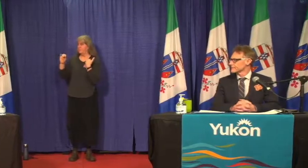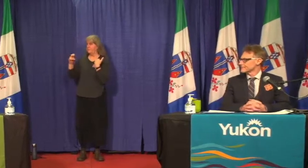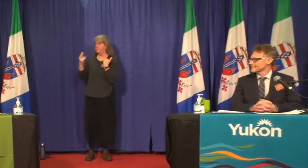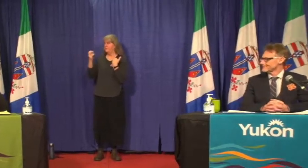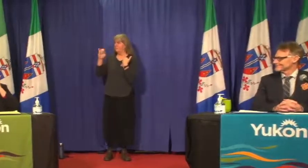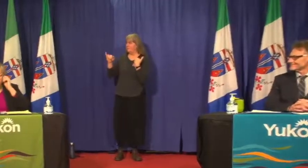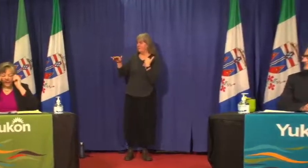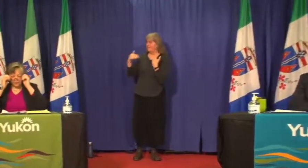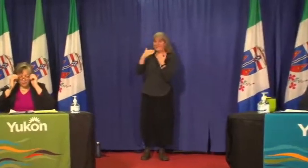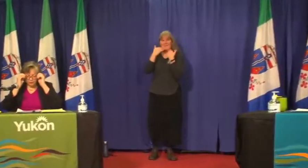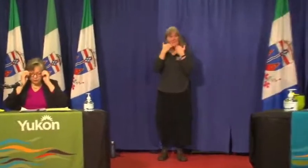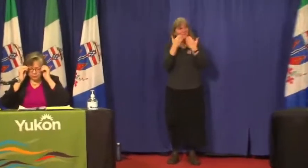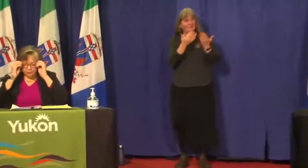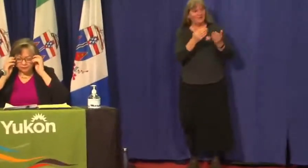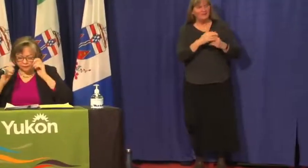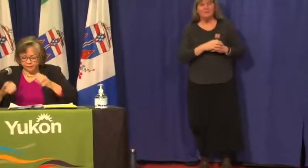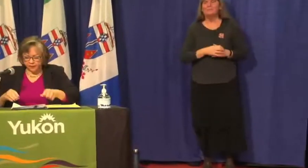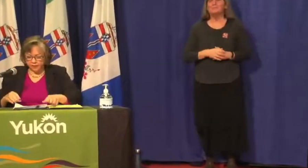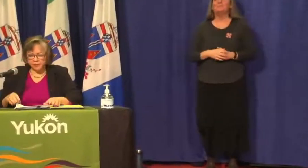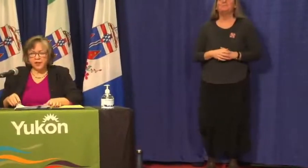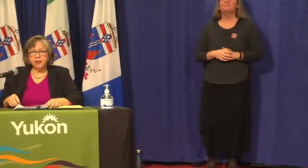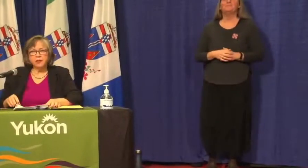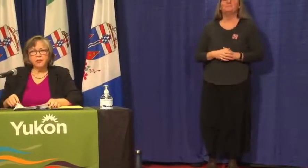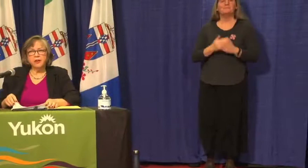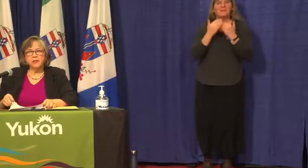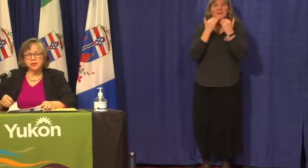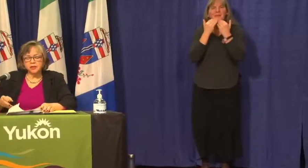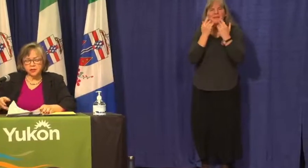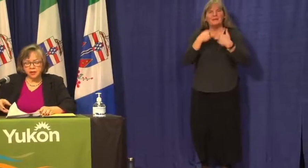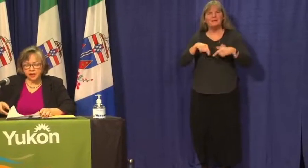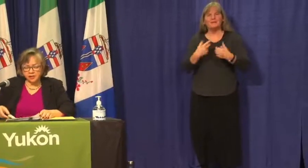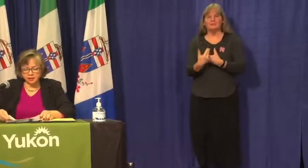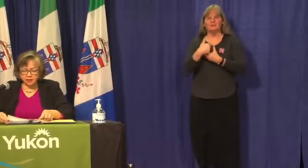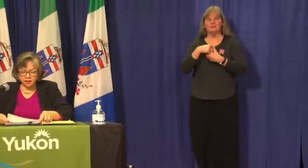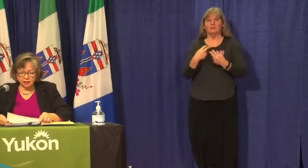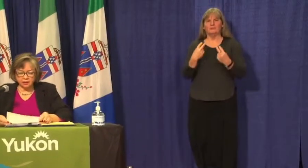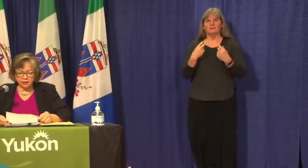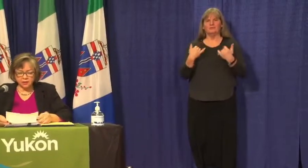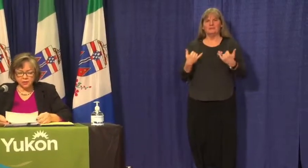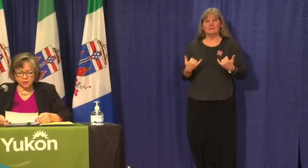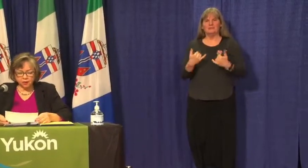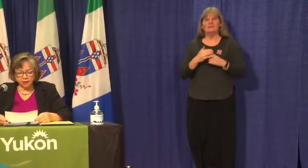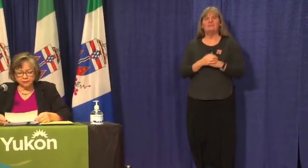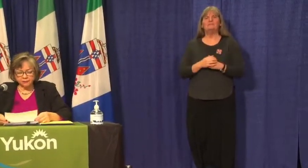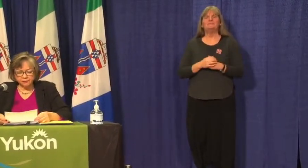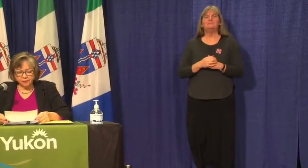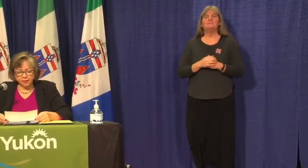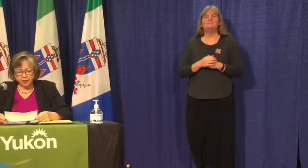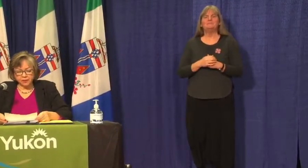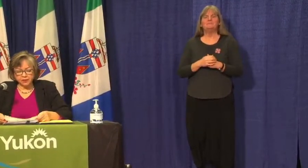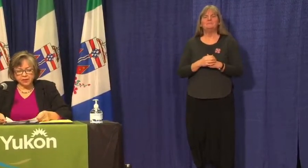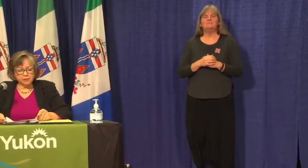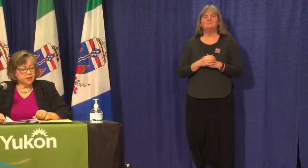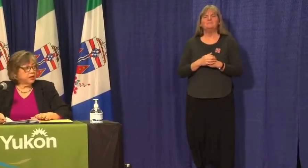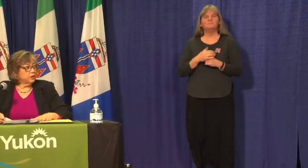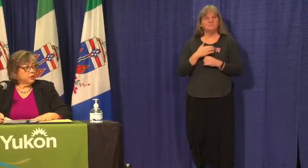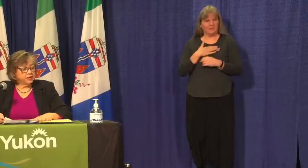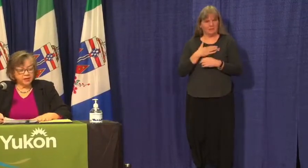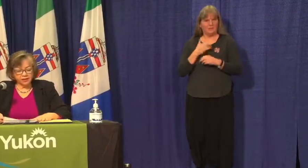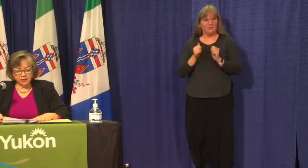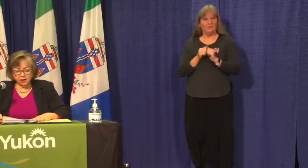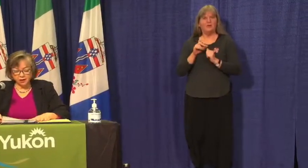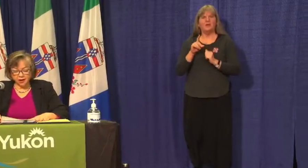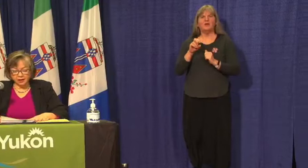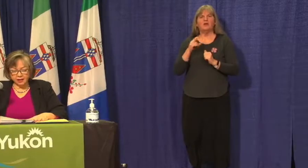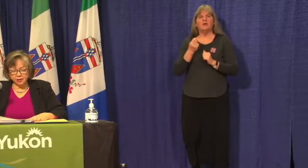Thank you. Thanks, Pat. Thank you, everyone, for joining us here this morning. I'm pleased to be here